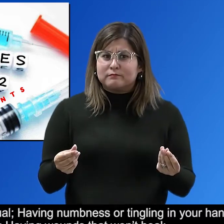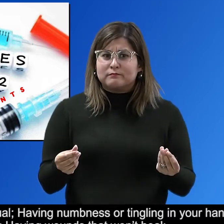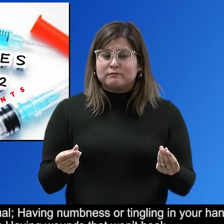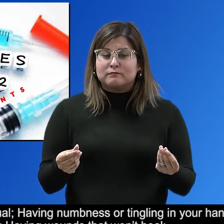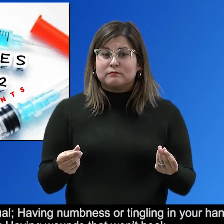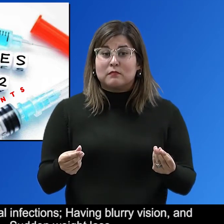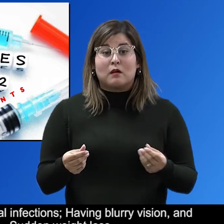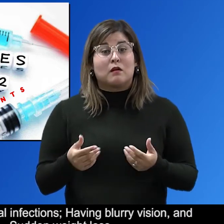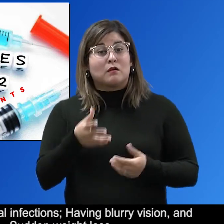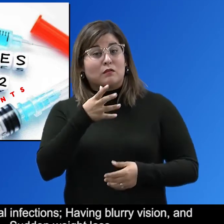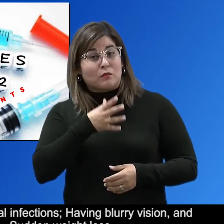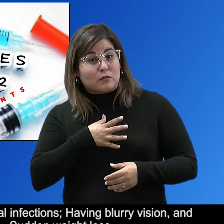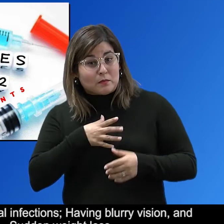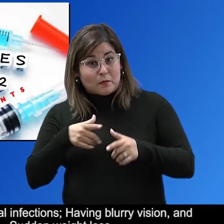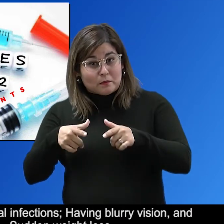having vaginal infections